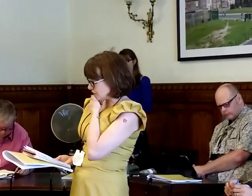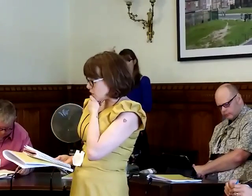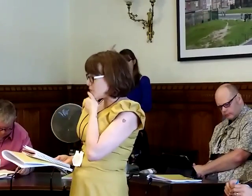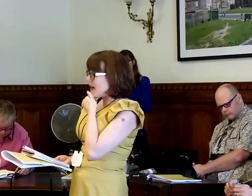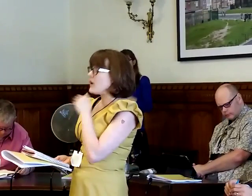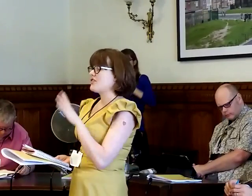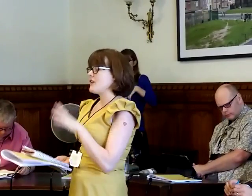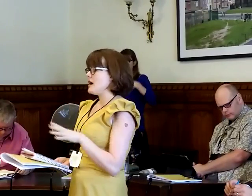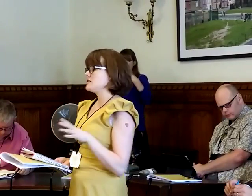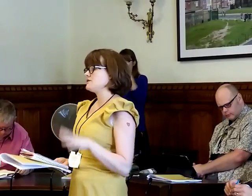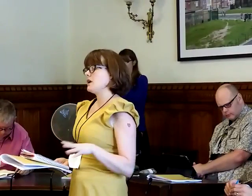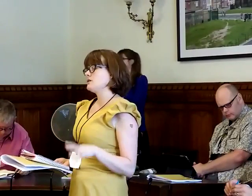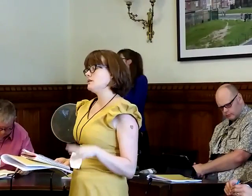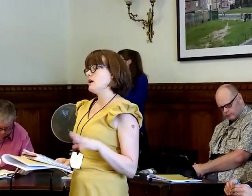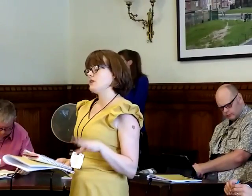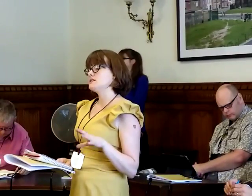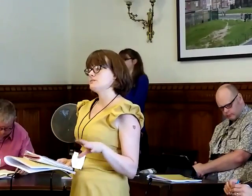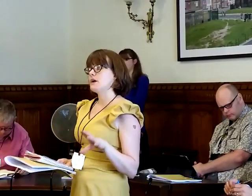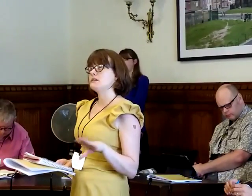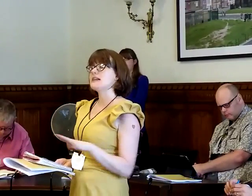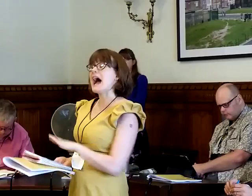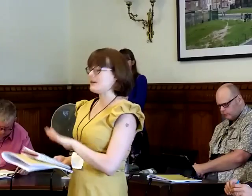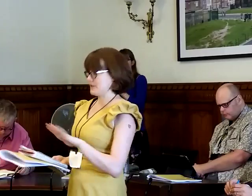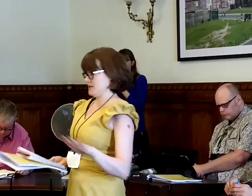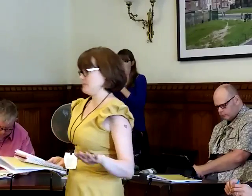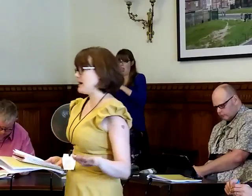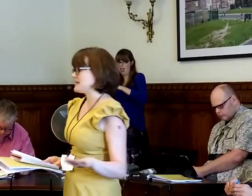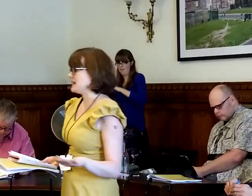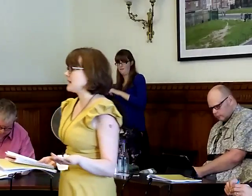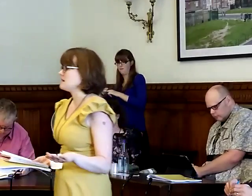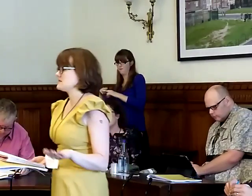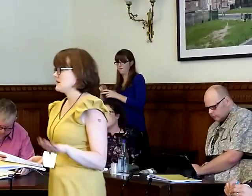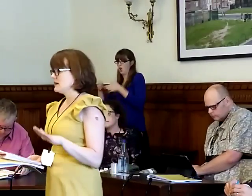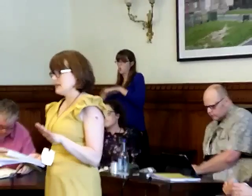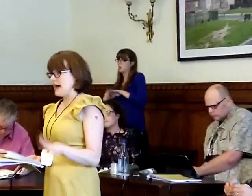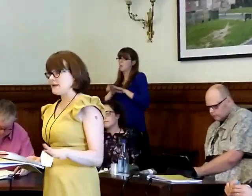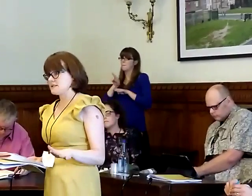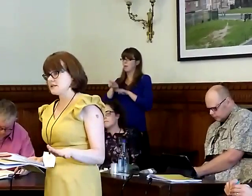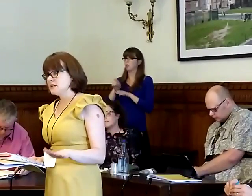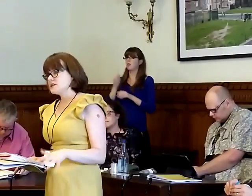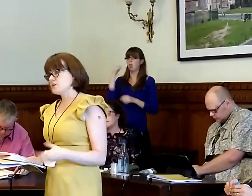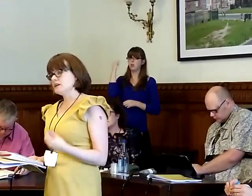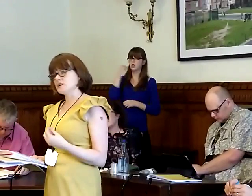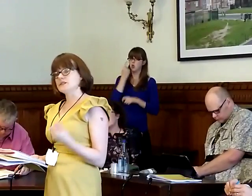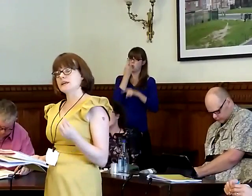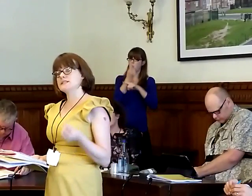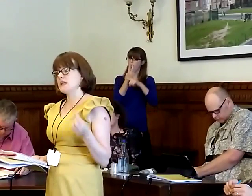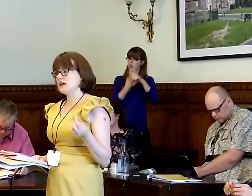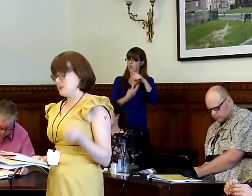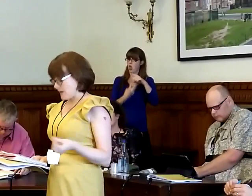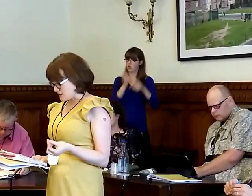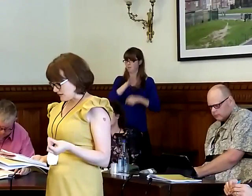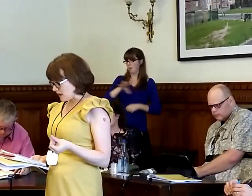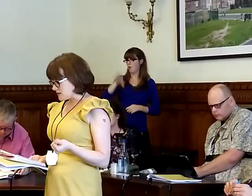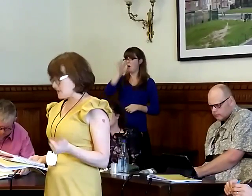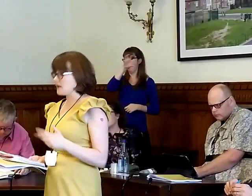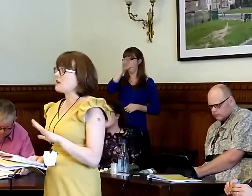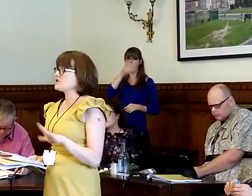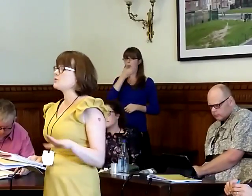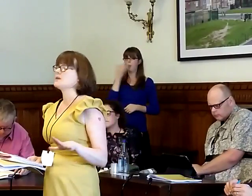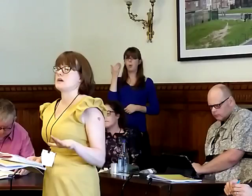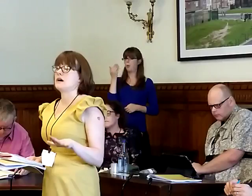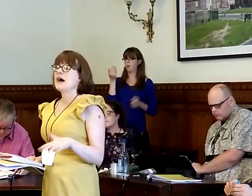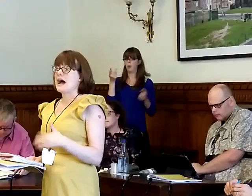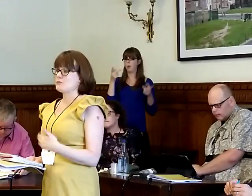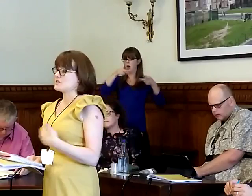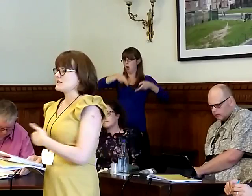Whereas in London, we've got about a third of London boroughs haven't made any cuts yet. So it looks like it's slightly better in London.